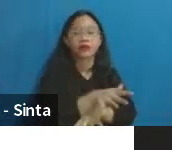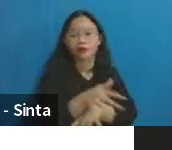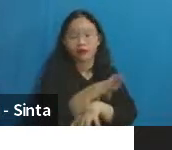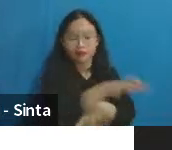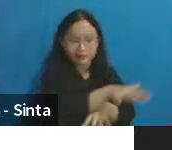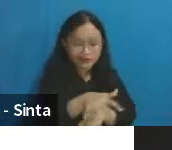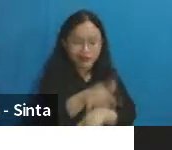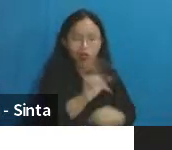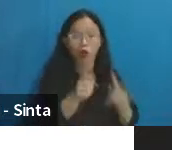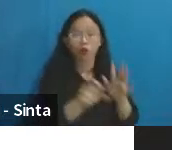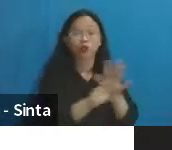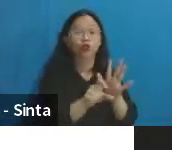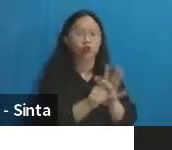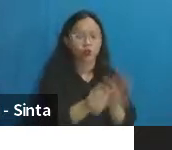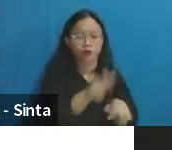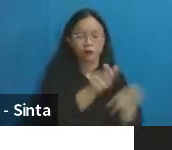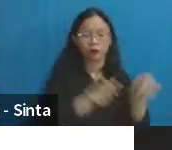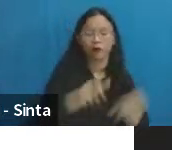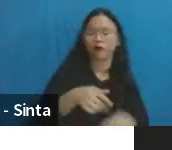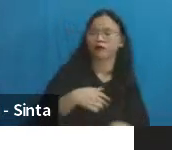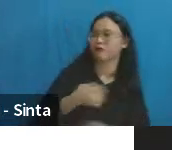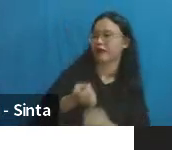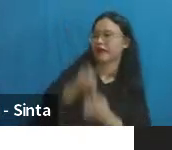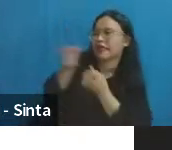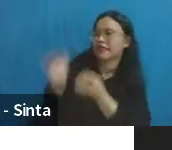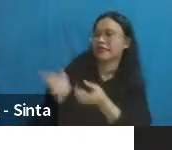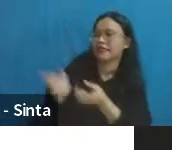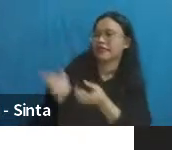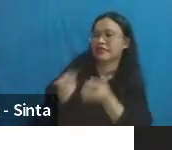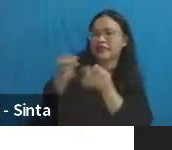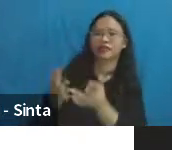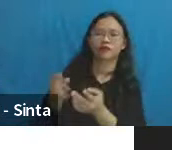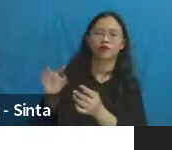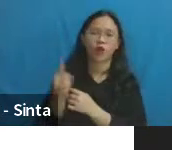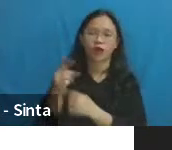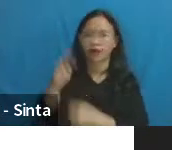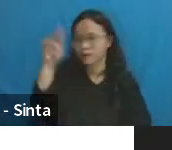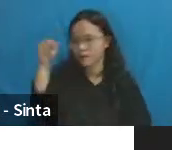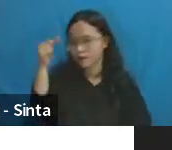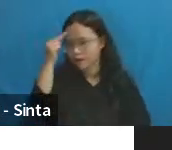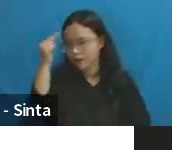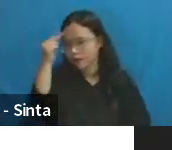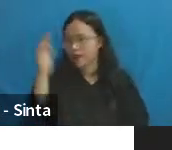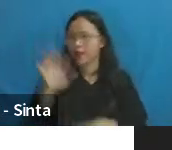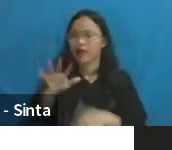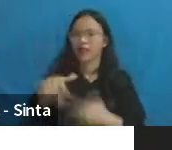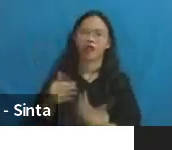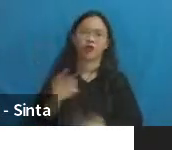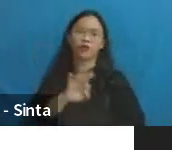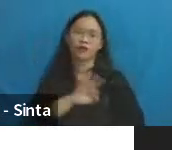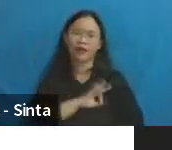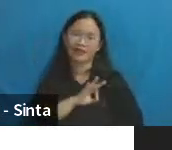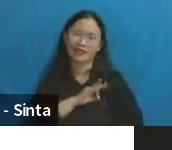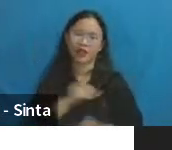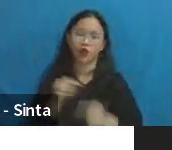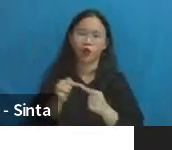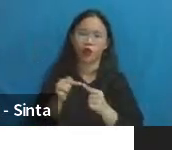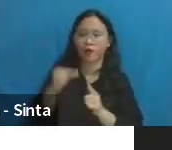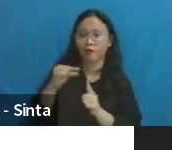such as the president, or in terms of Pancasila, are often unclearly defined, and